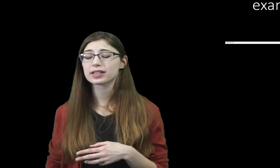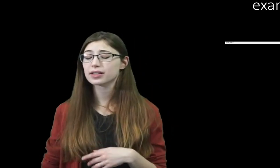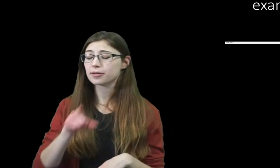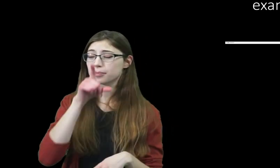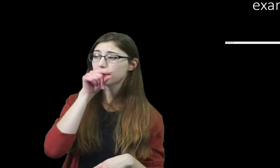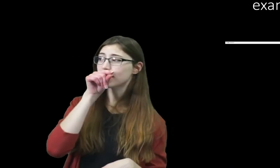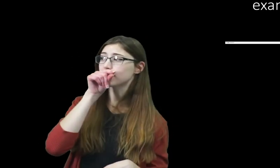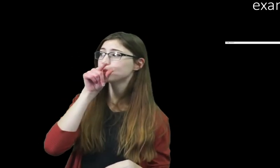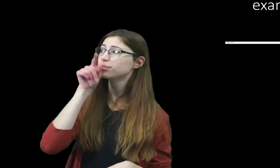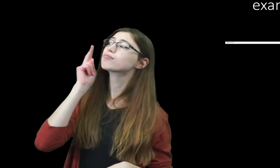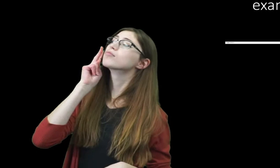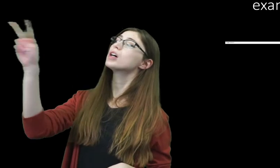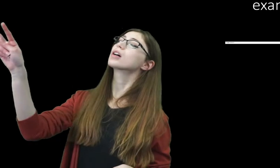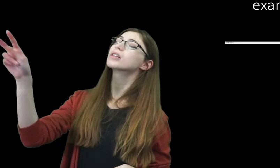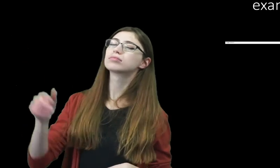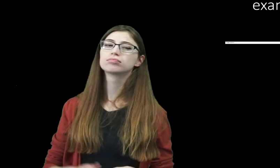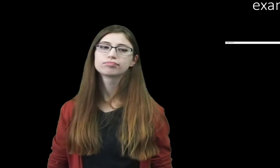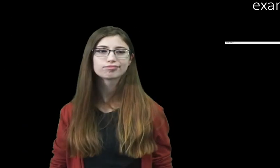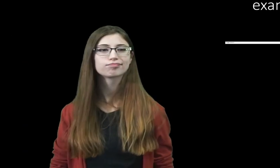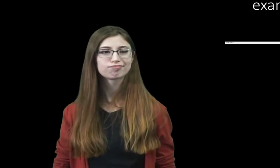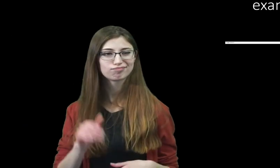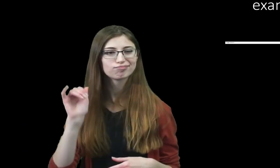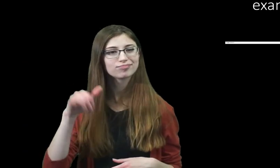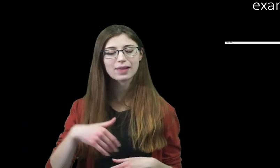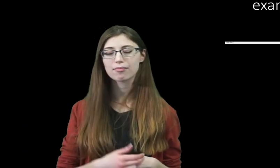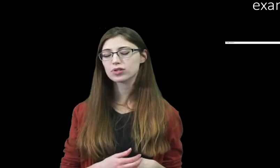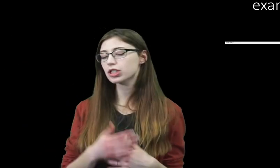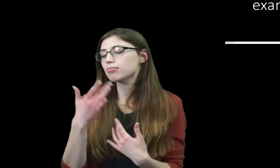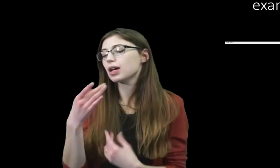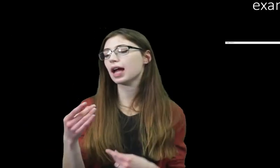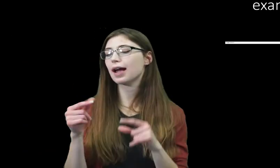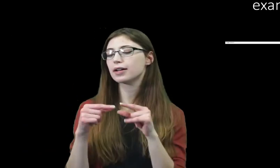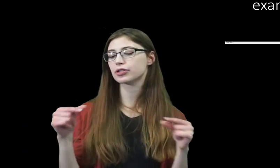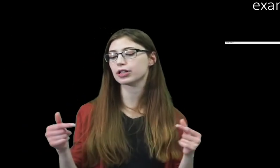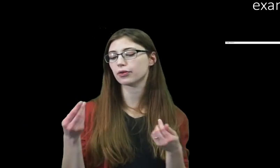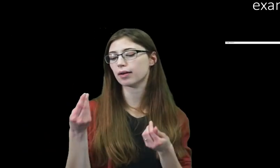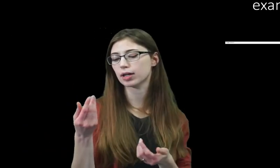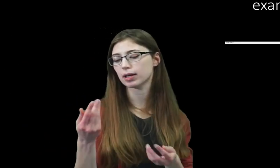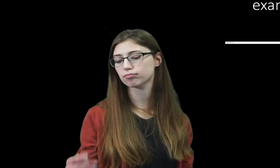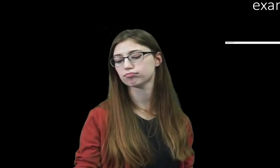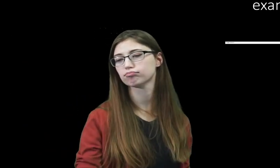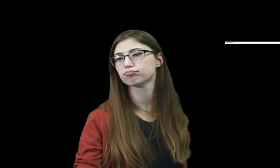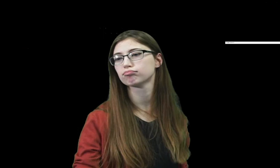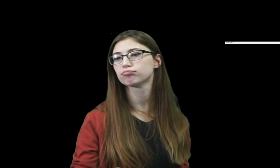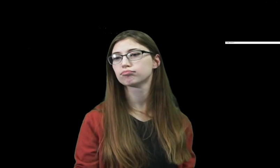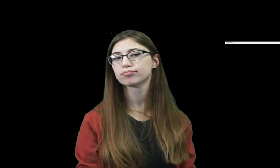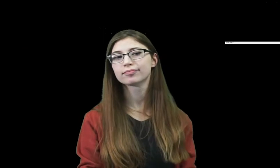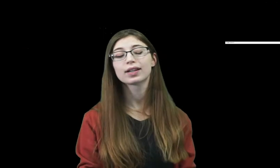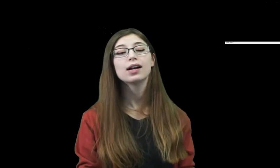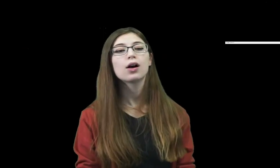go, bird, look. That. So just interesting grammar. But